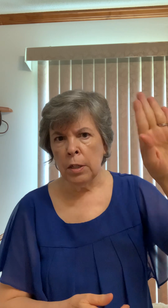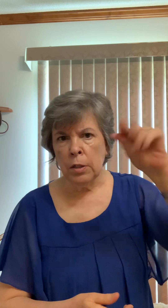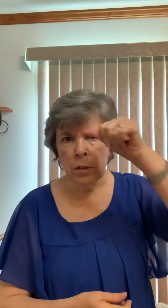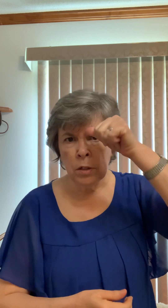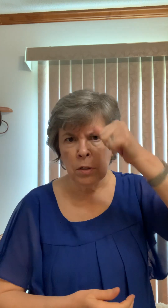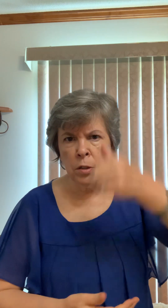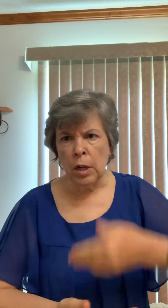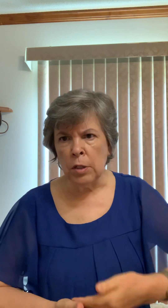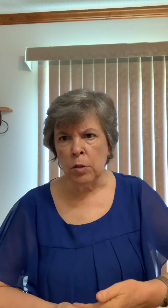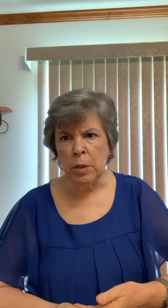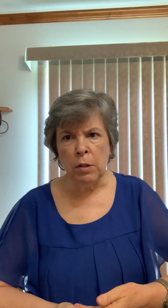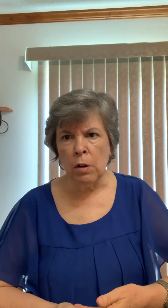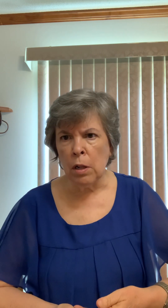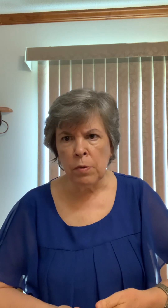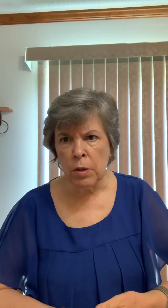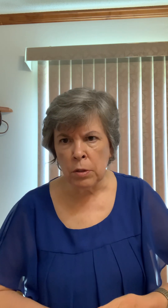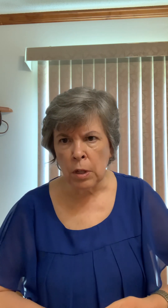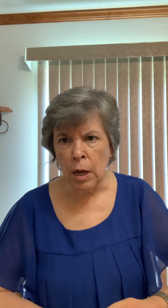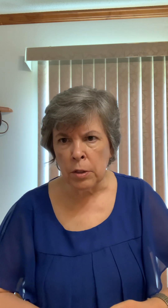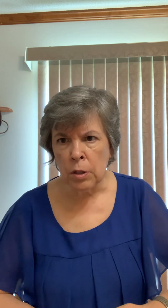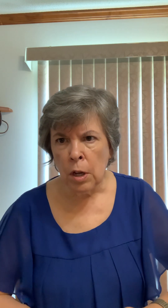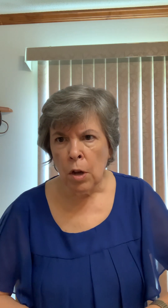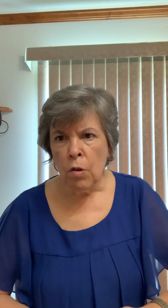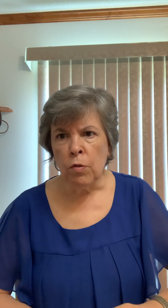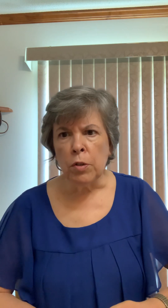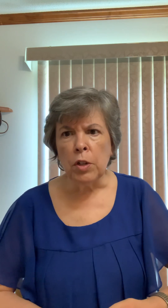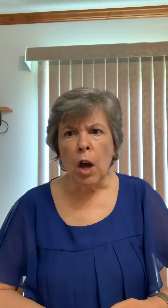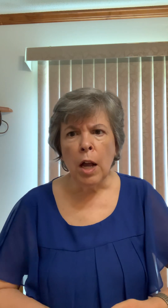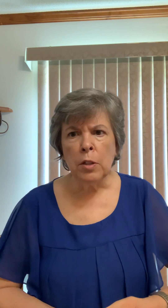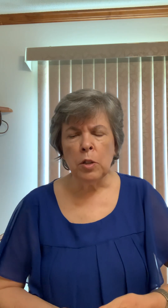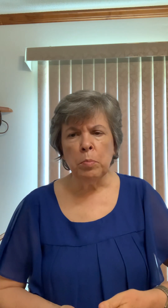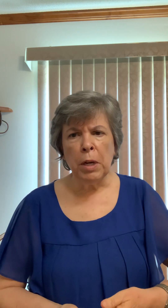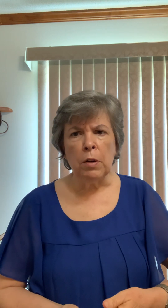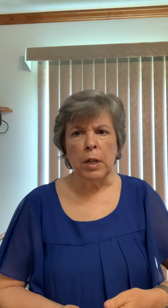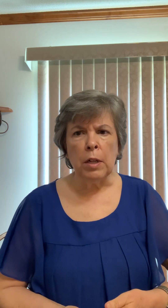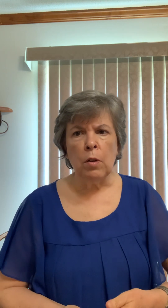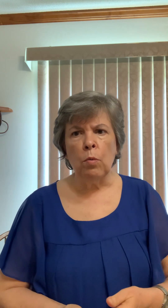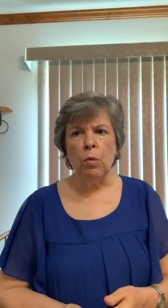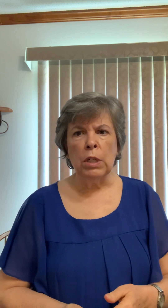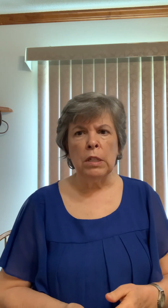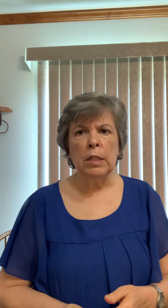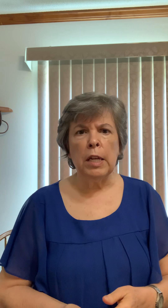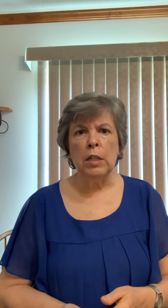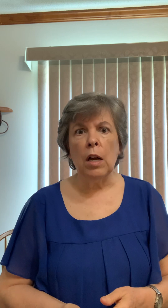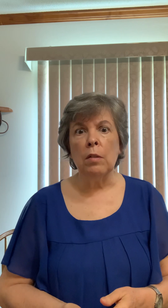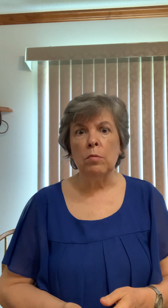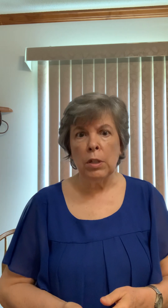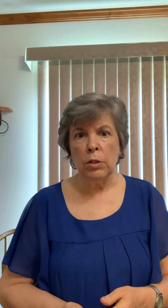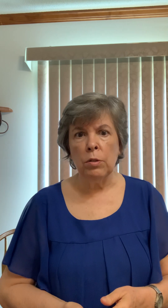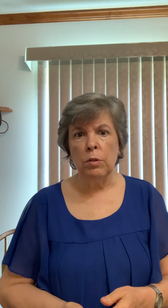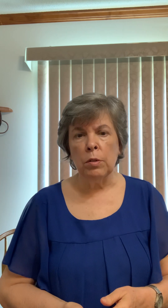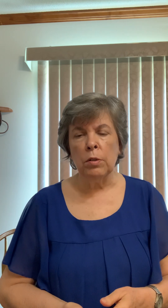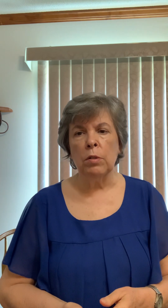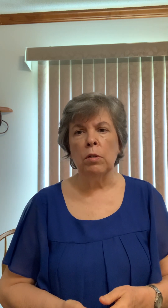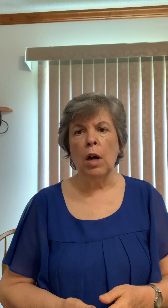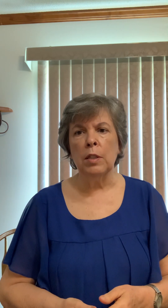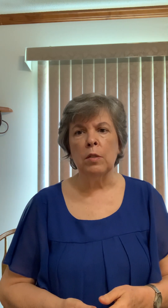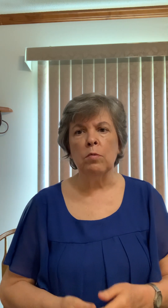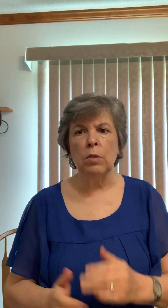his son. So we know all of those signs. For not sparing, we're going to say not rescued. So God didn't